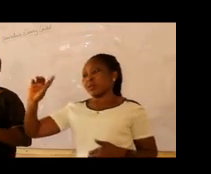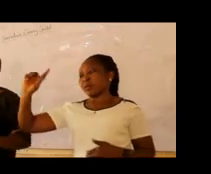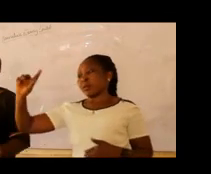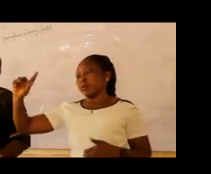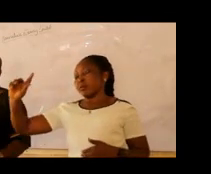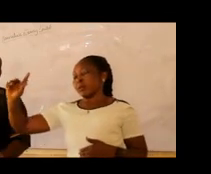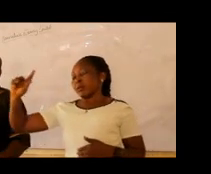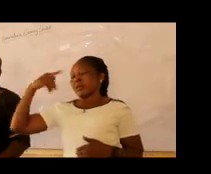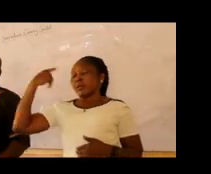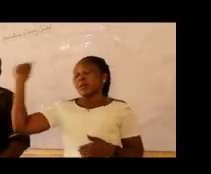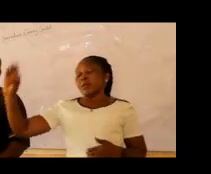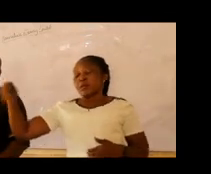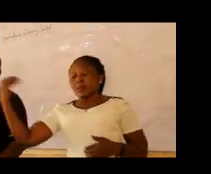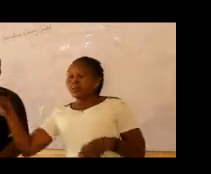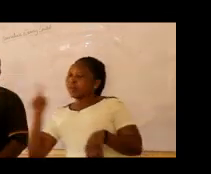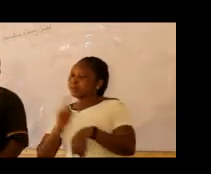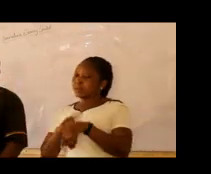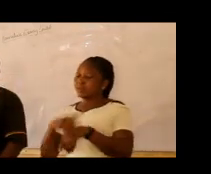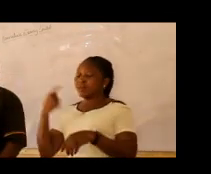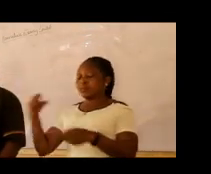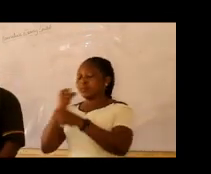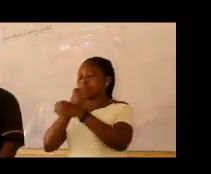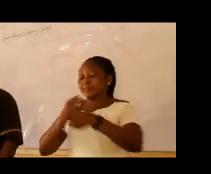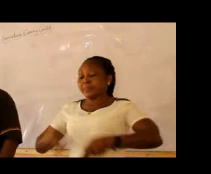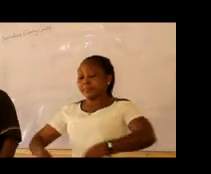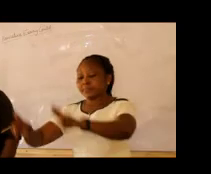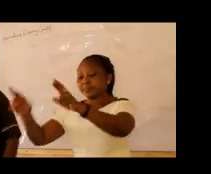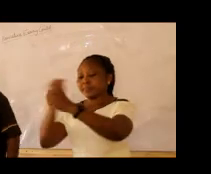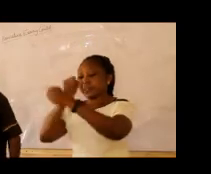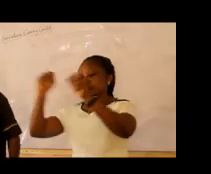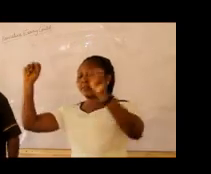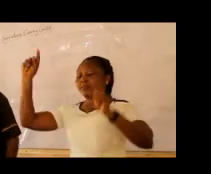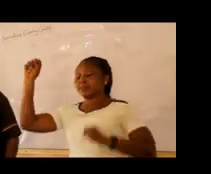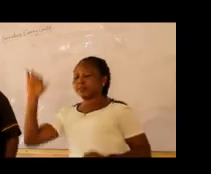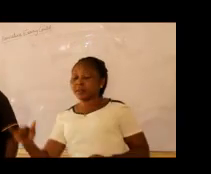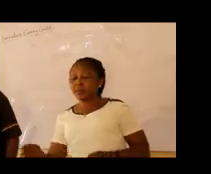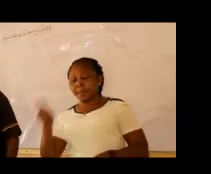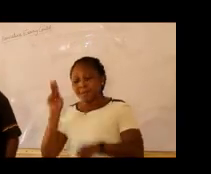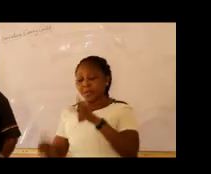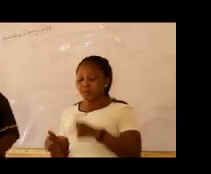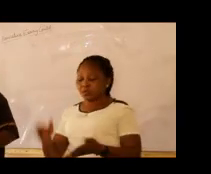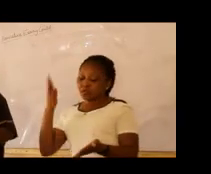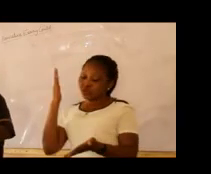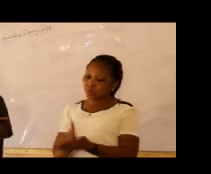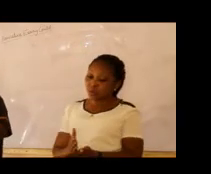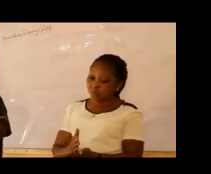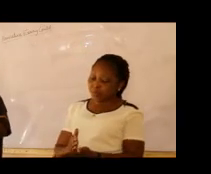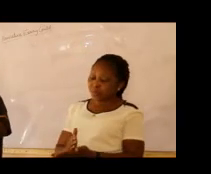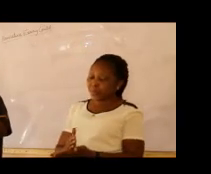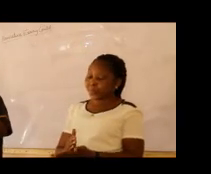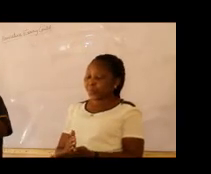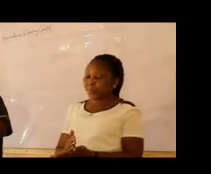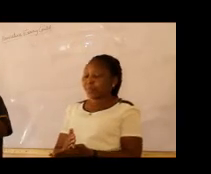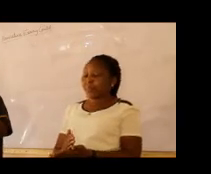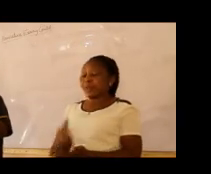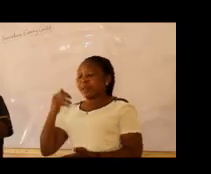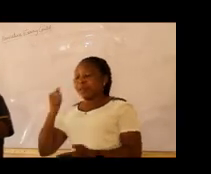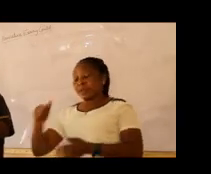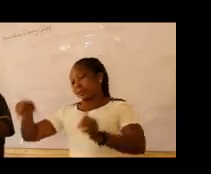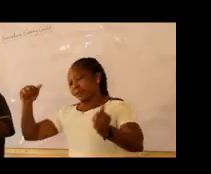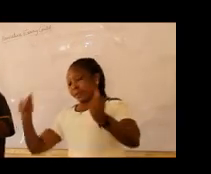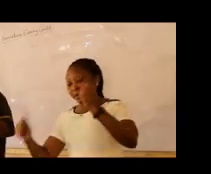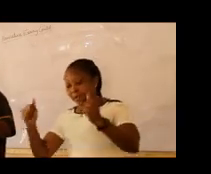road safety people stopped a vehicle and the driver didn't stop because he was